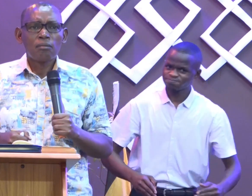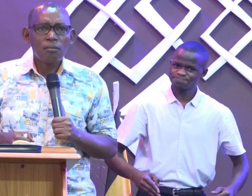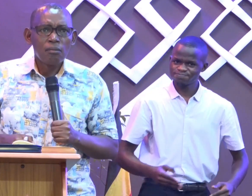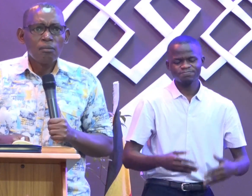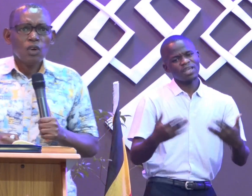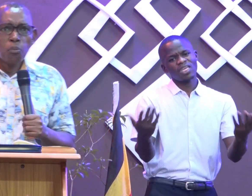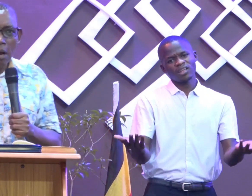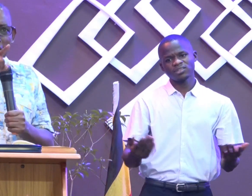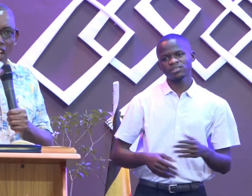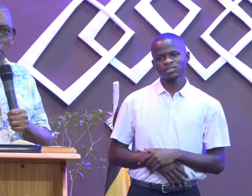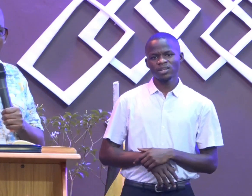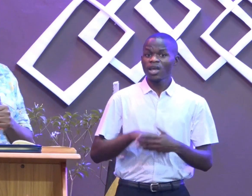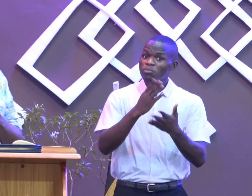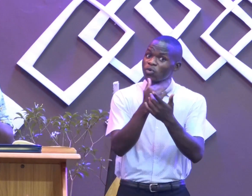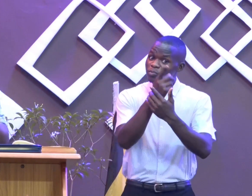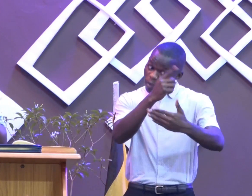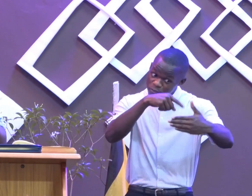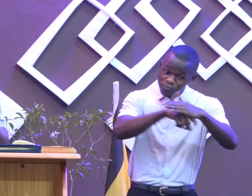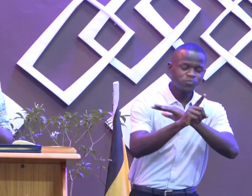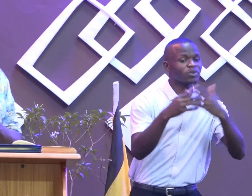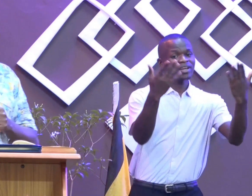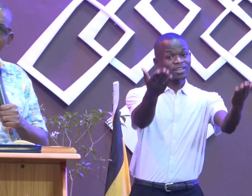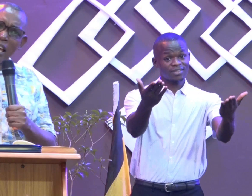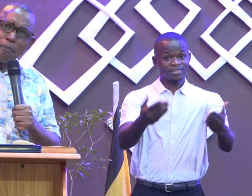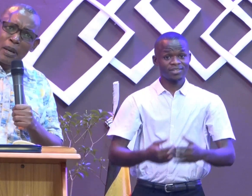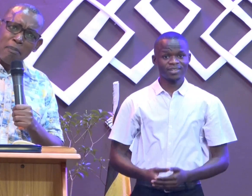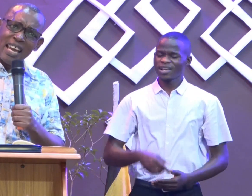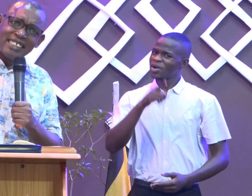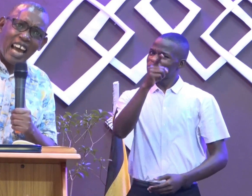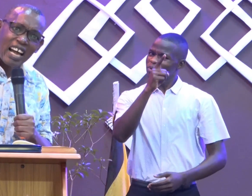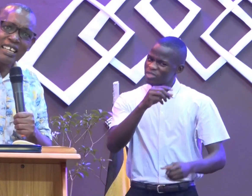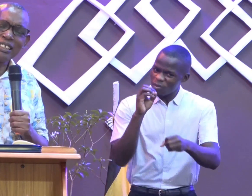to roll the ball to the youth. You are our goalkeepers. You are our